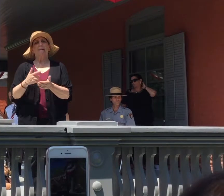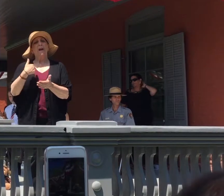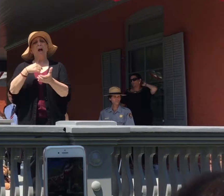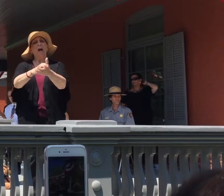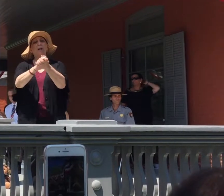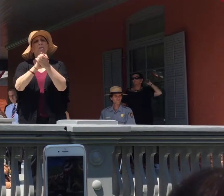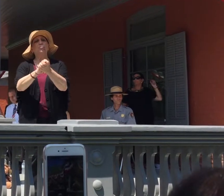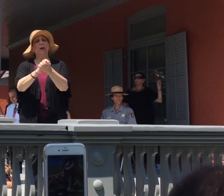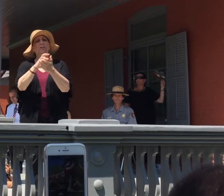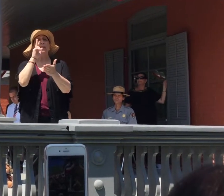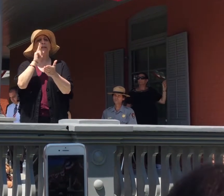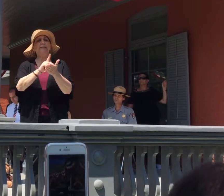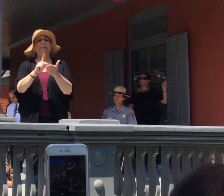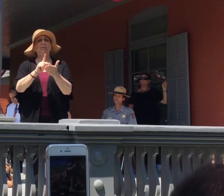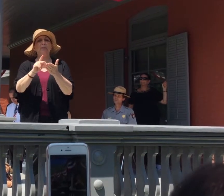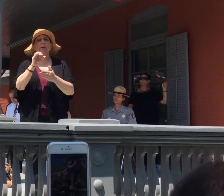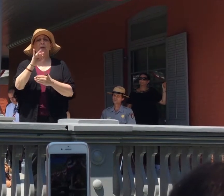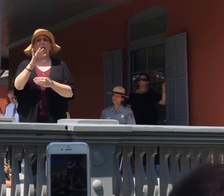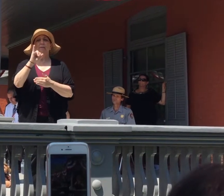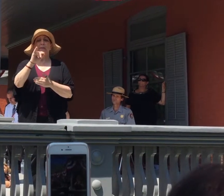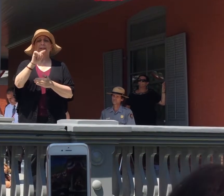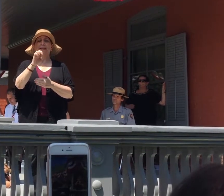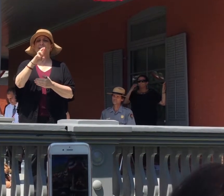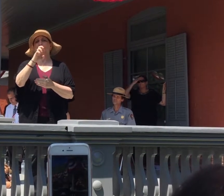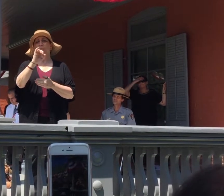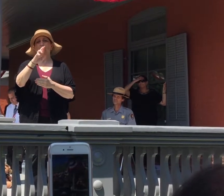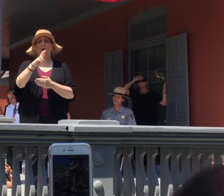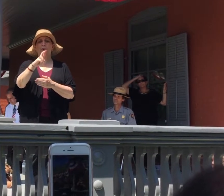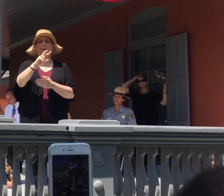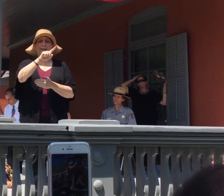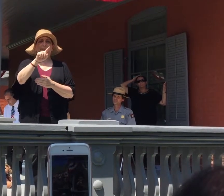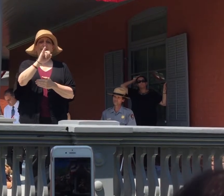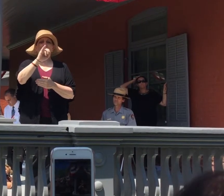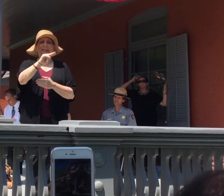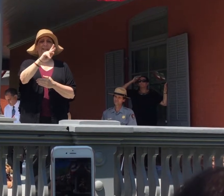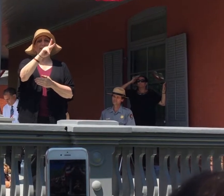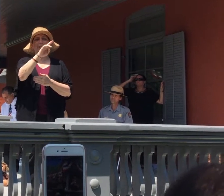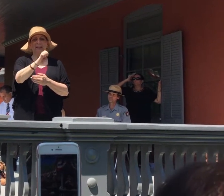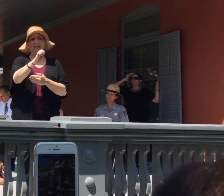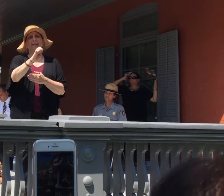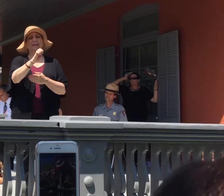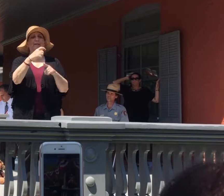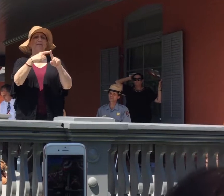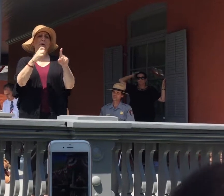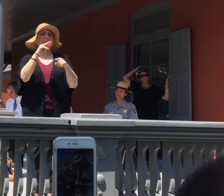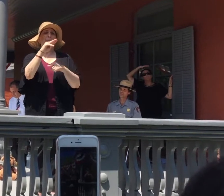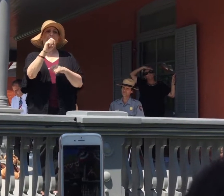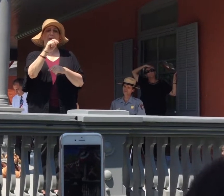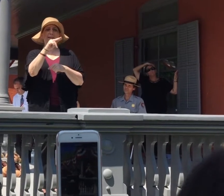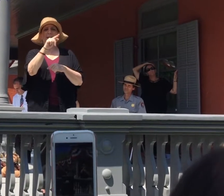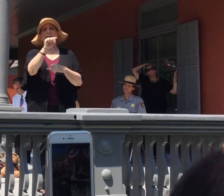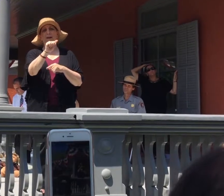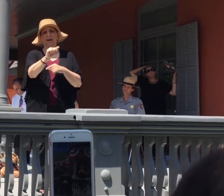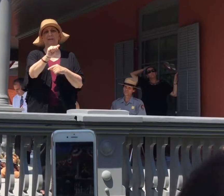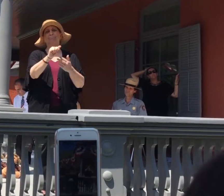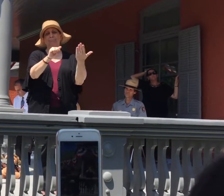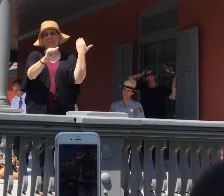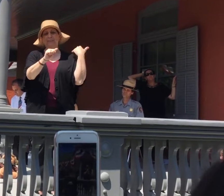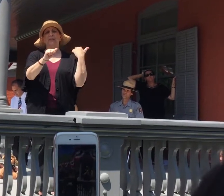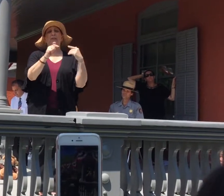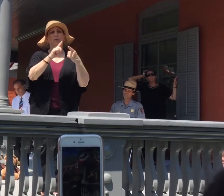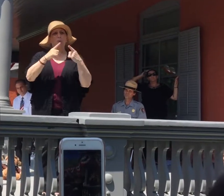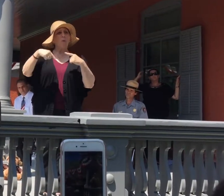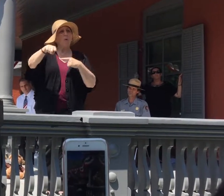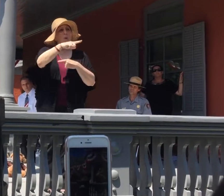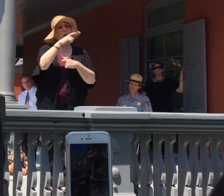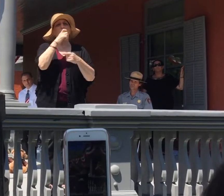I congratulate Secretary of the Interior Zinke, the first cabinet member from Montana, and to all of those